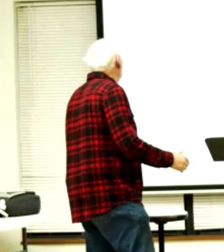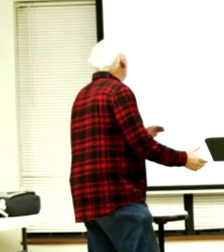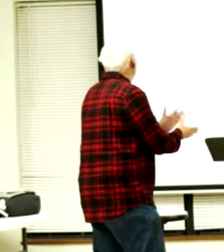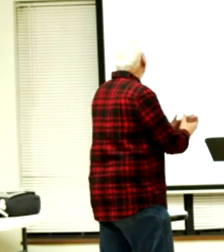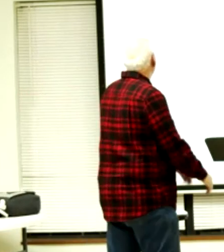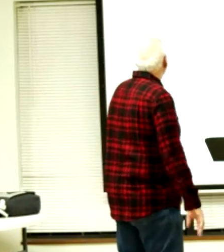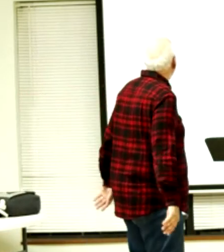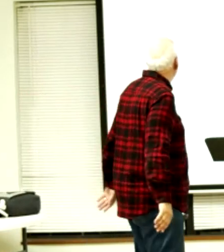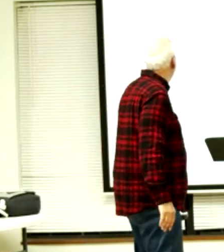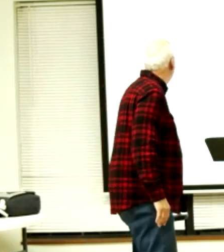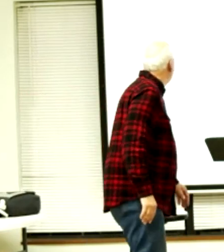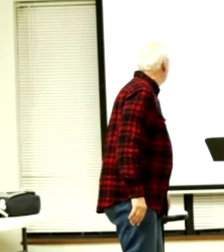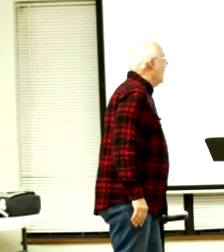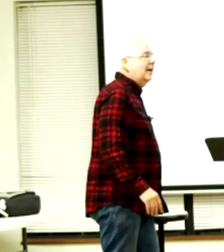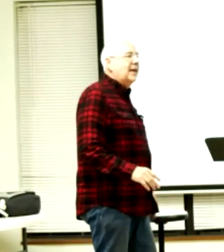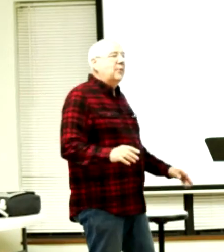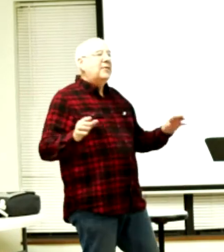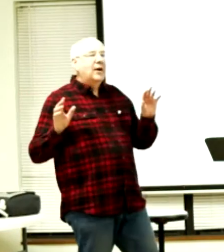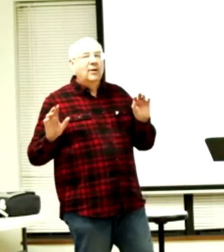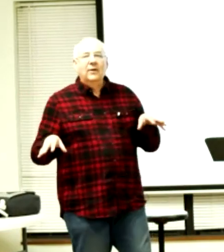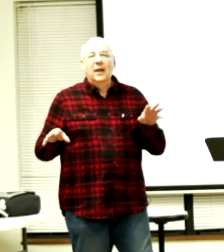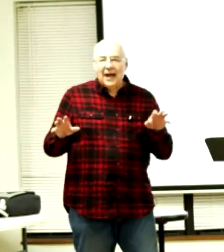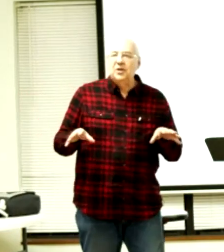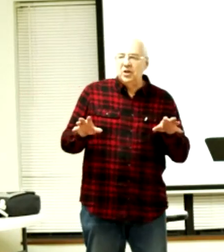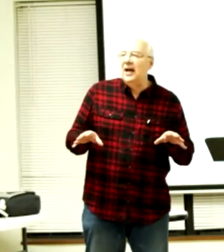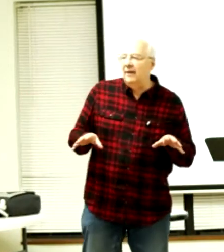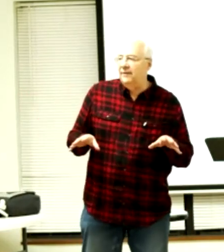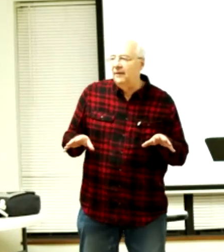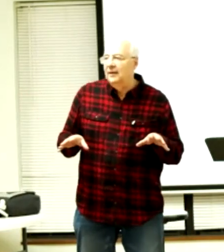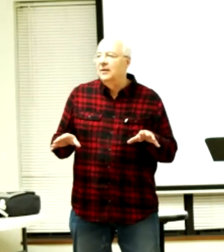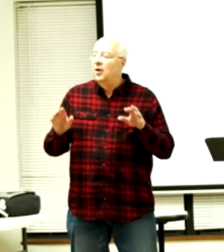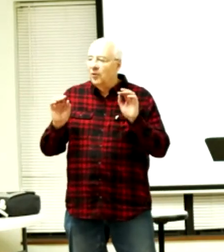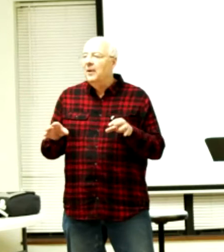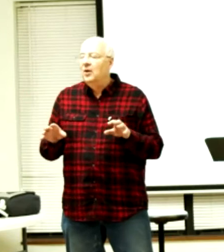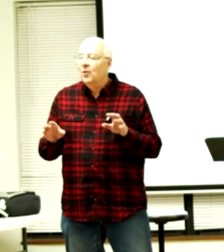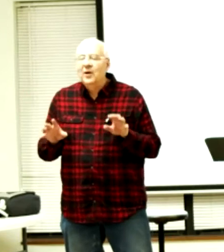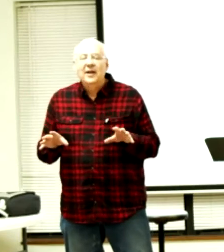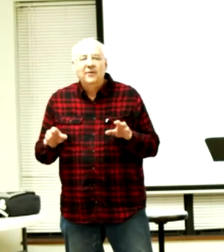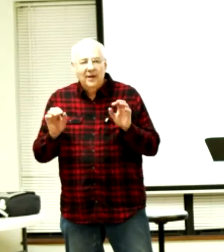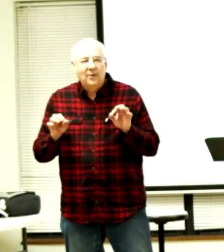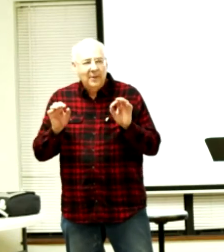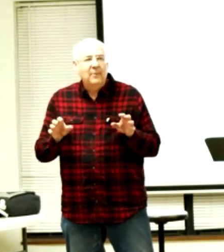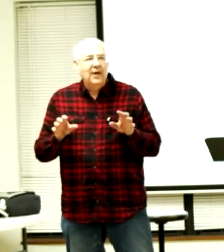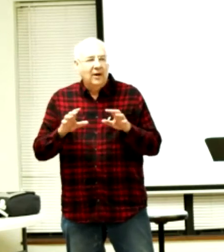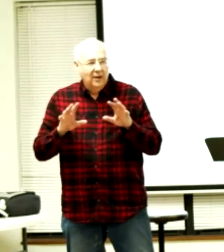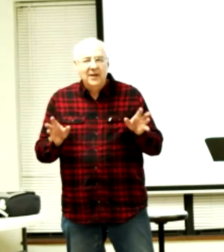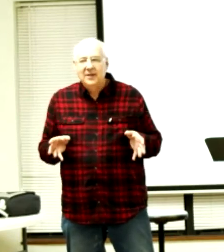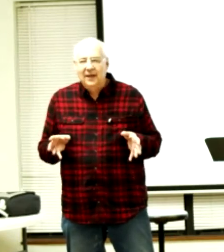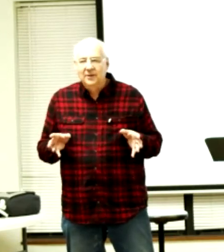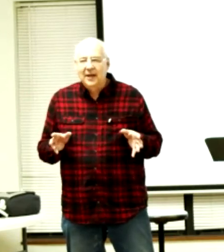Okay. Now, again, we've gone over lots of stuff. Don't worry if you're not remembering all the details. The